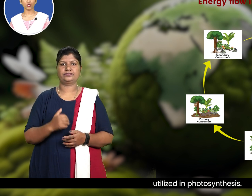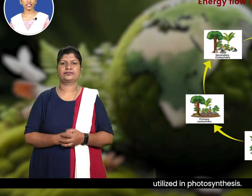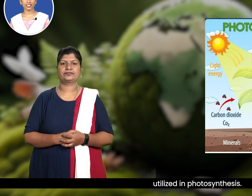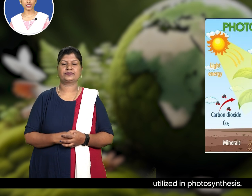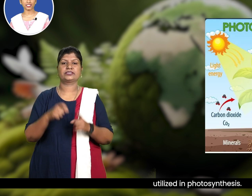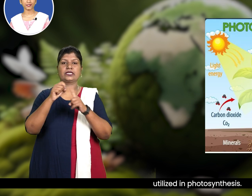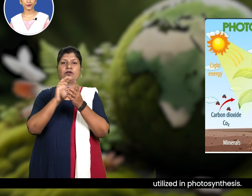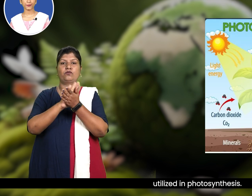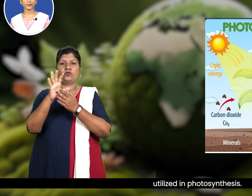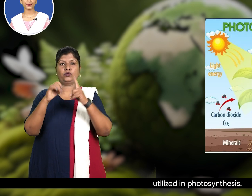photosynthesis.